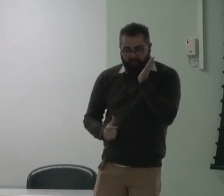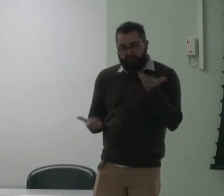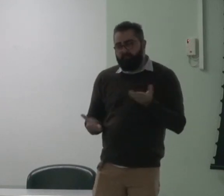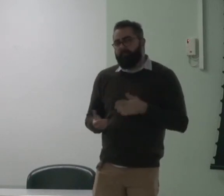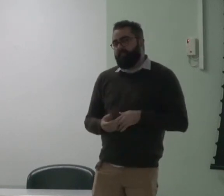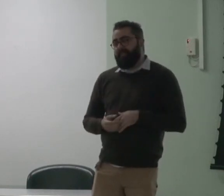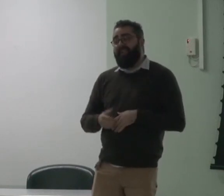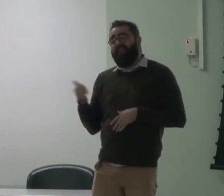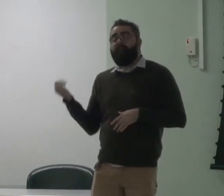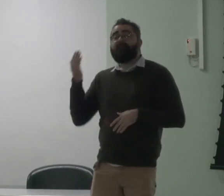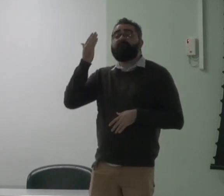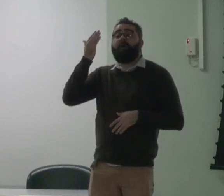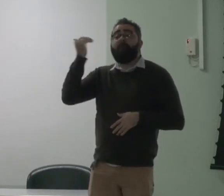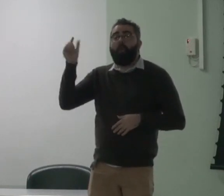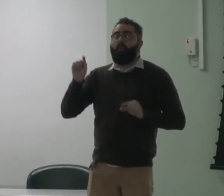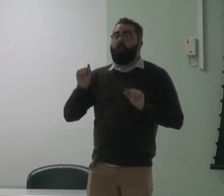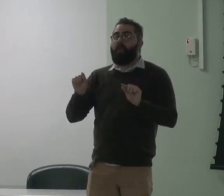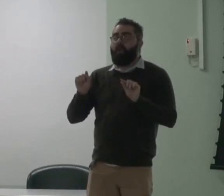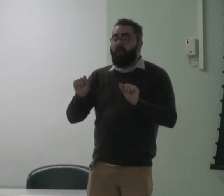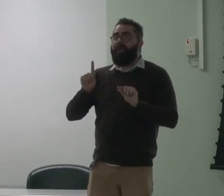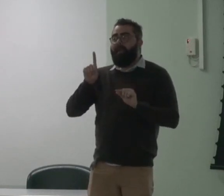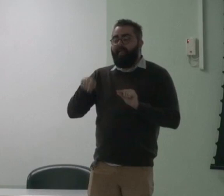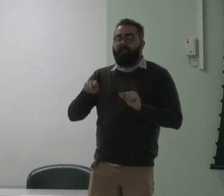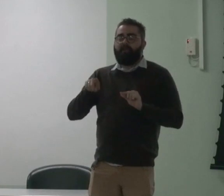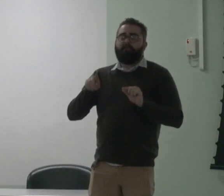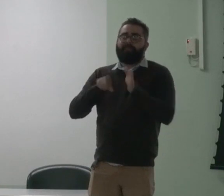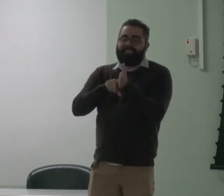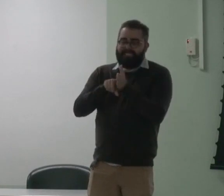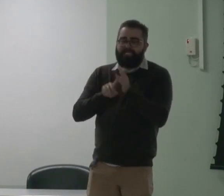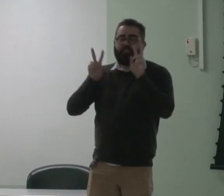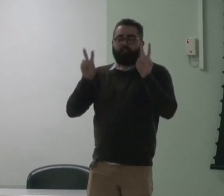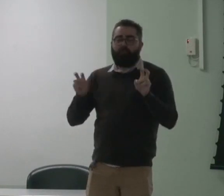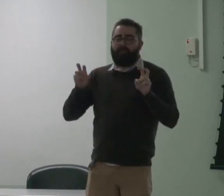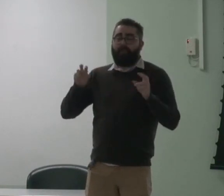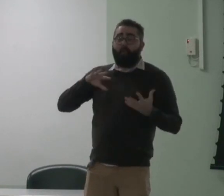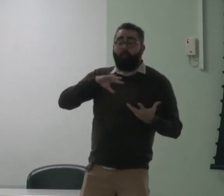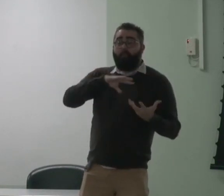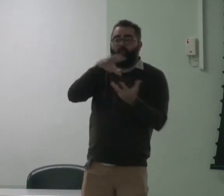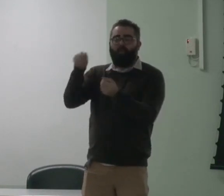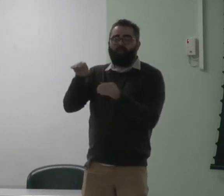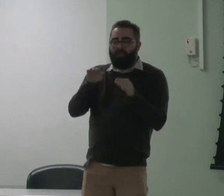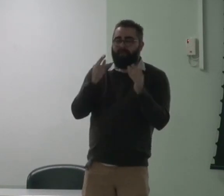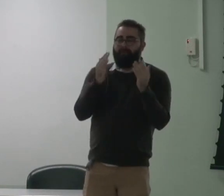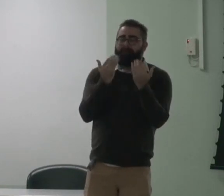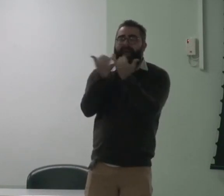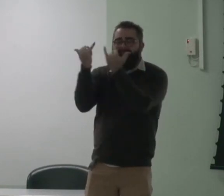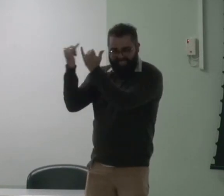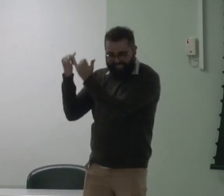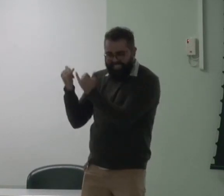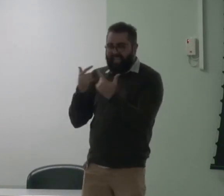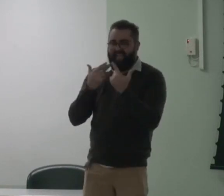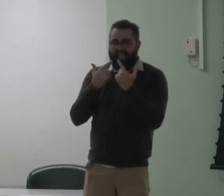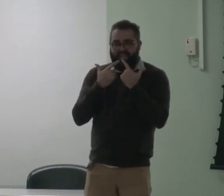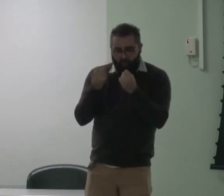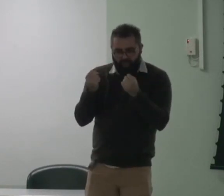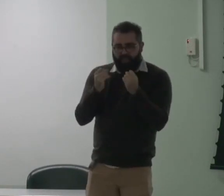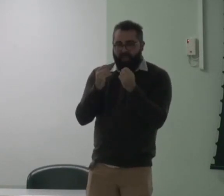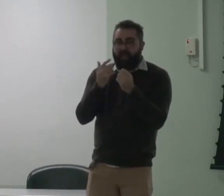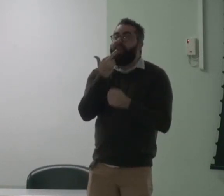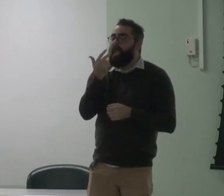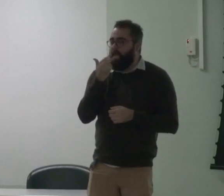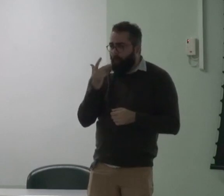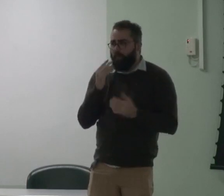Dependencies Consortium, which is probably the largest